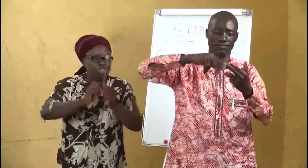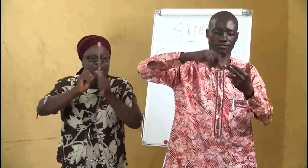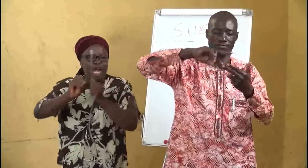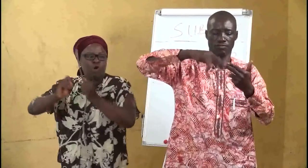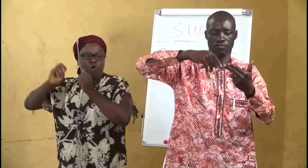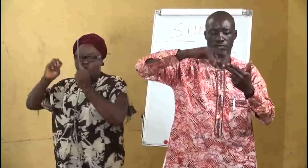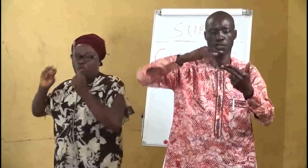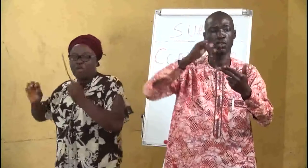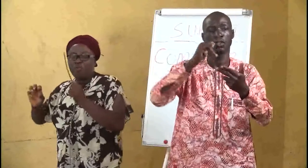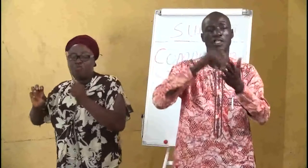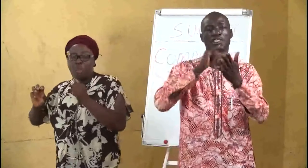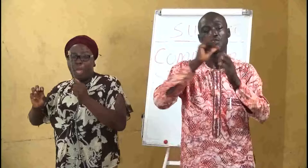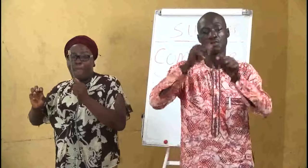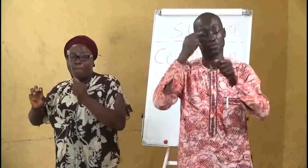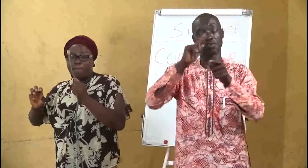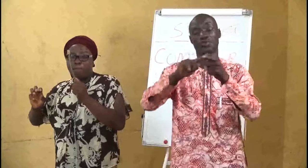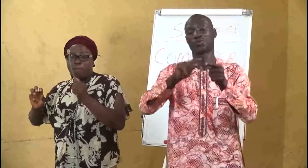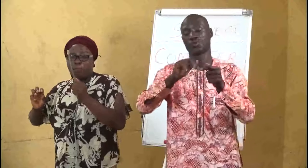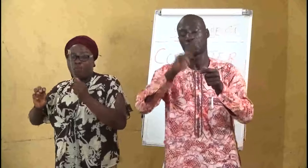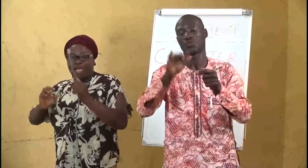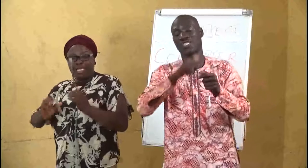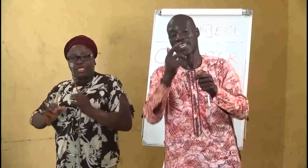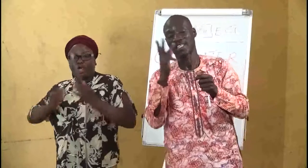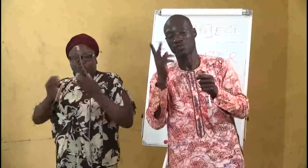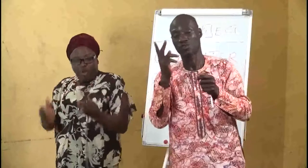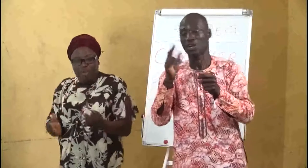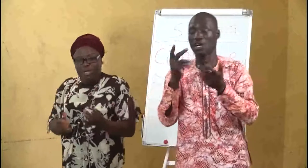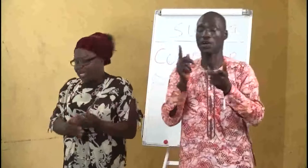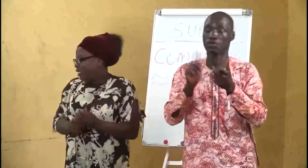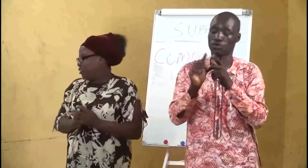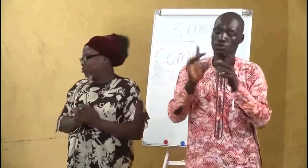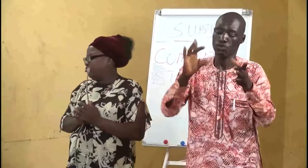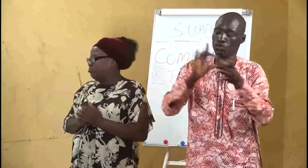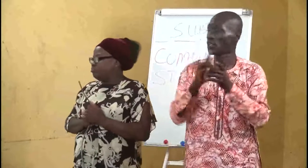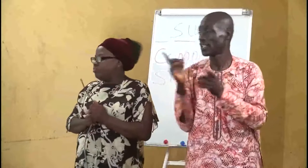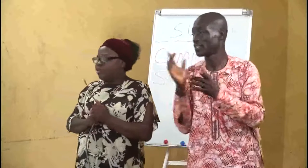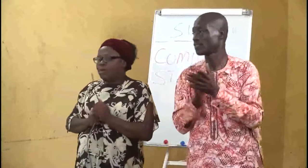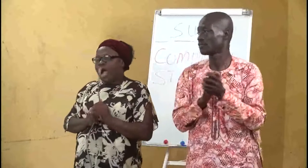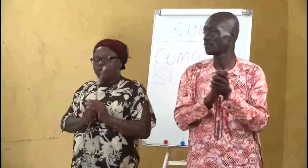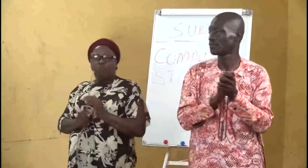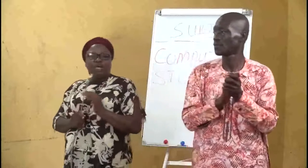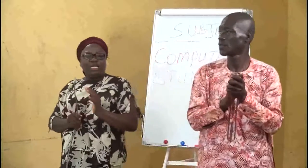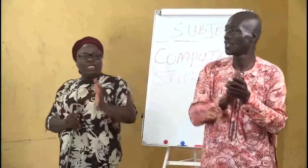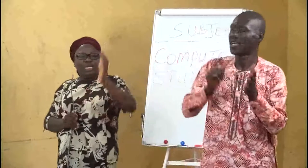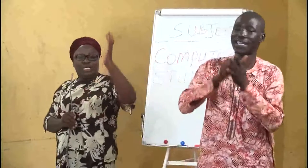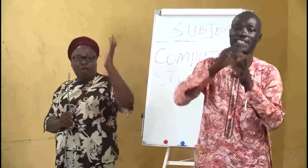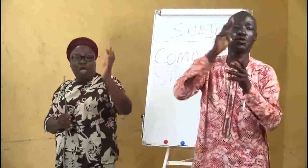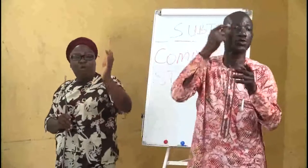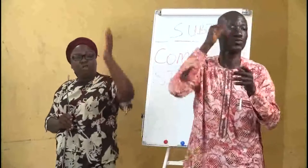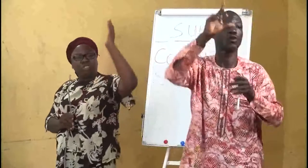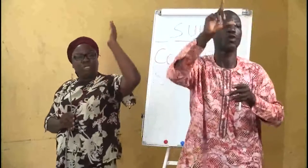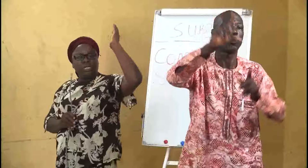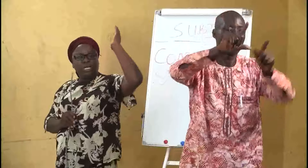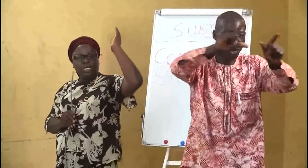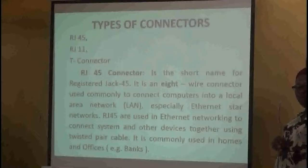just use anyhow cable. I think you are following me, learners. And don't forget, this is the type that